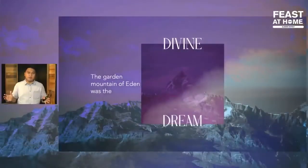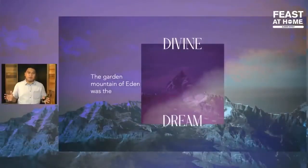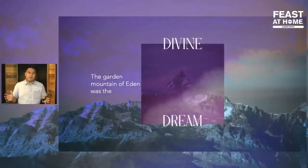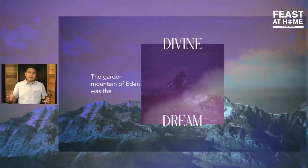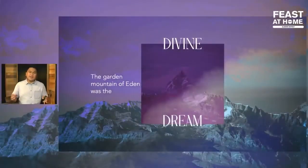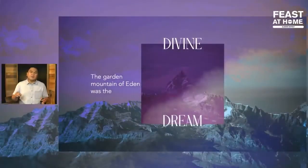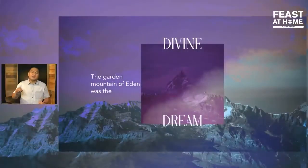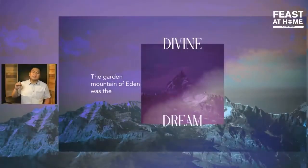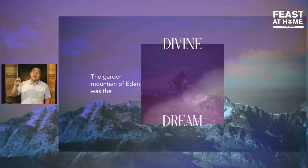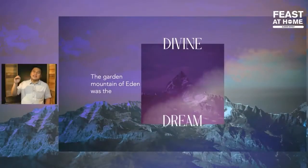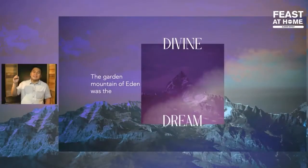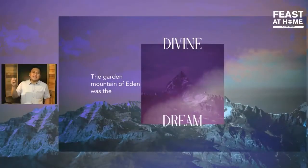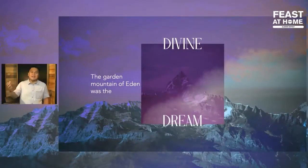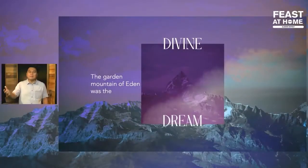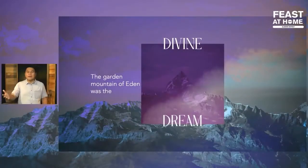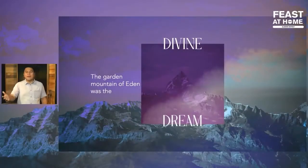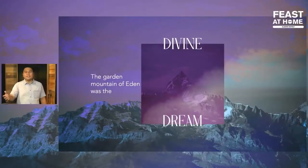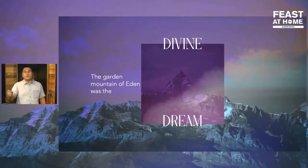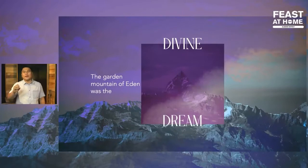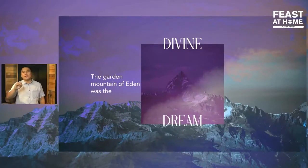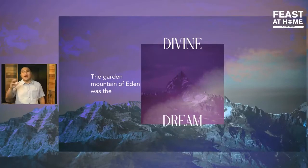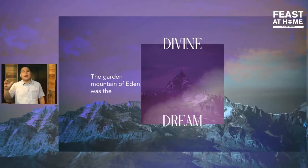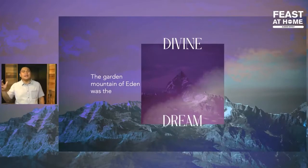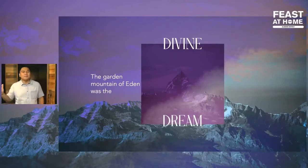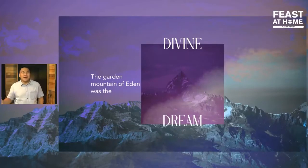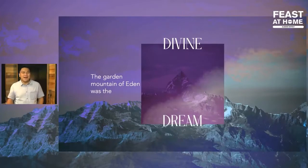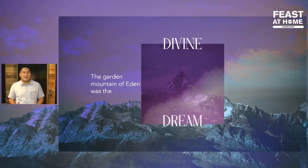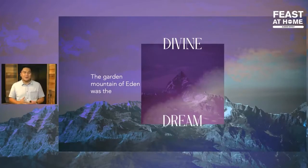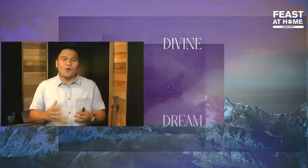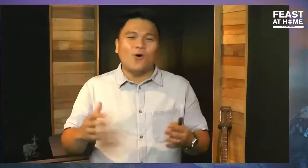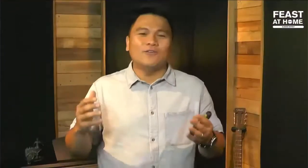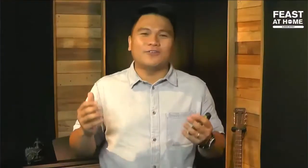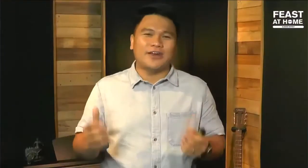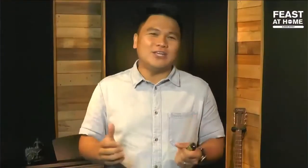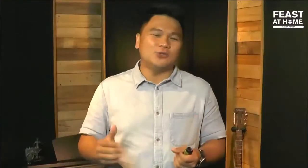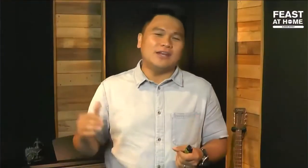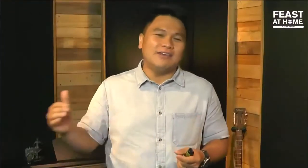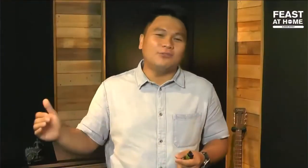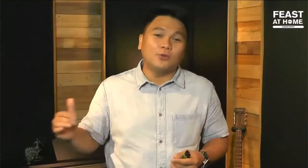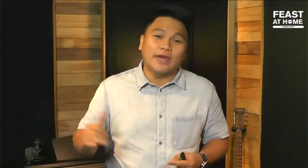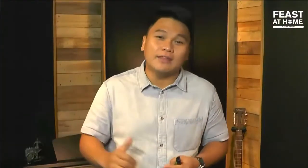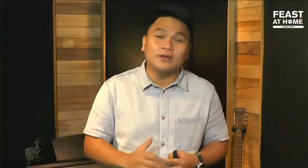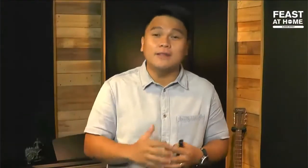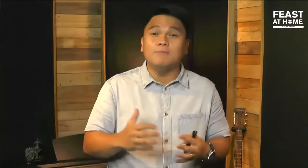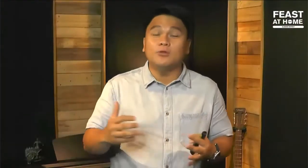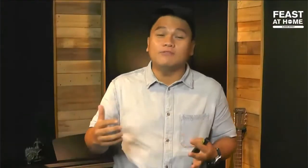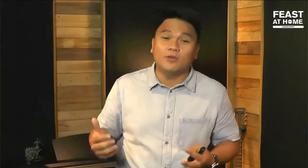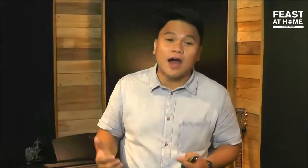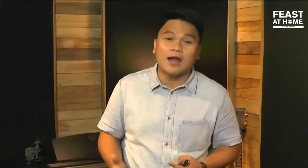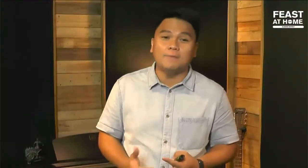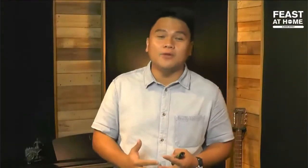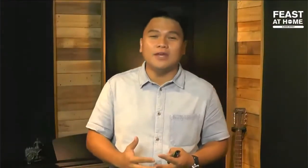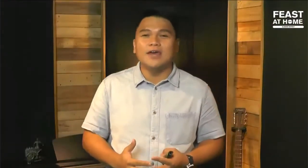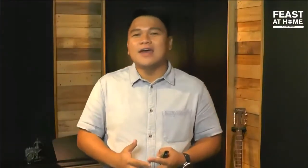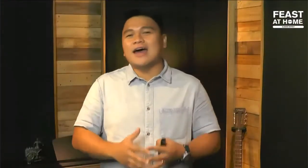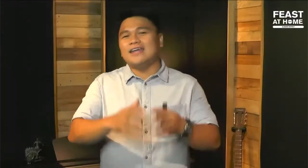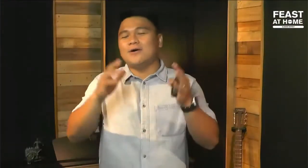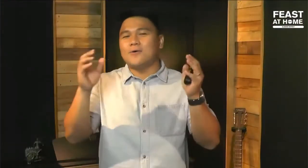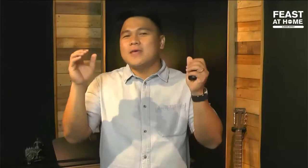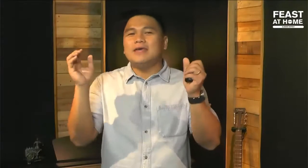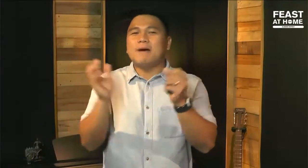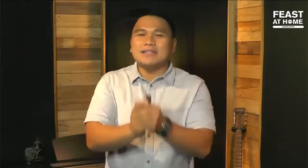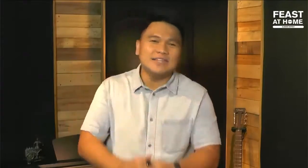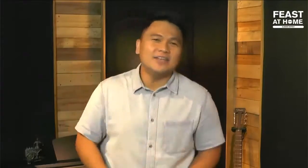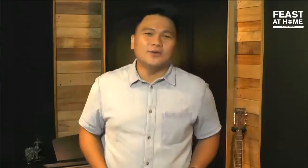dream. It was the ideal place where God and man and all of creation lived together in beautiful harmony. Ay,